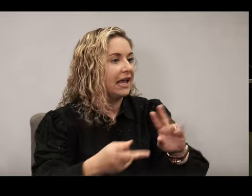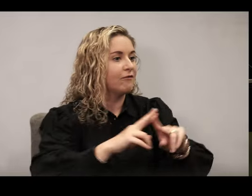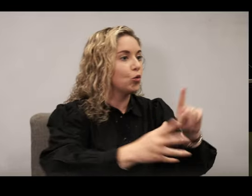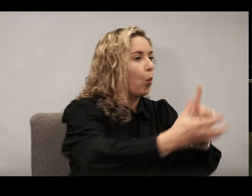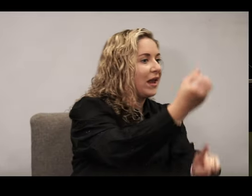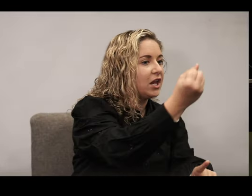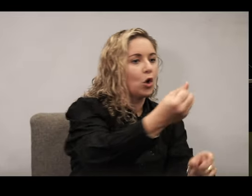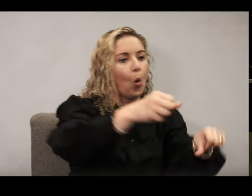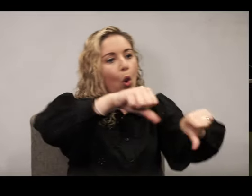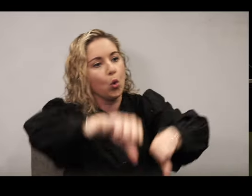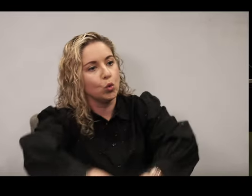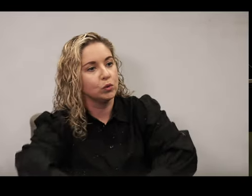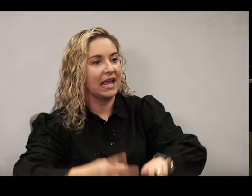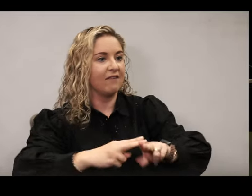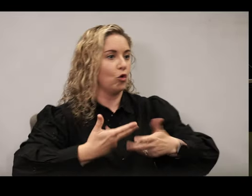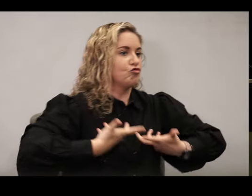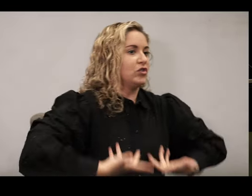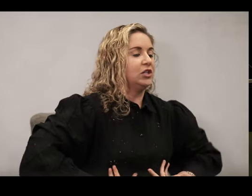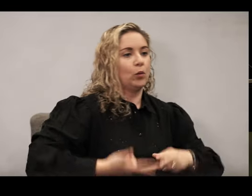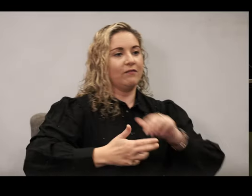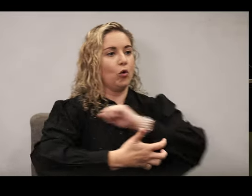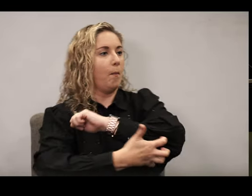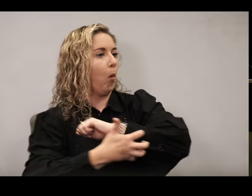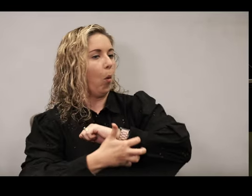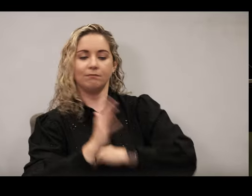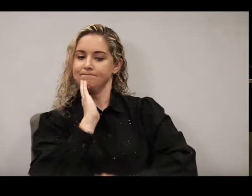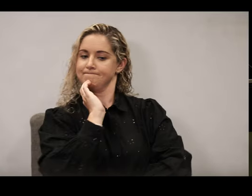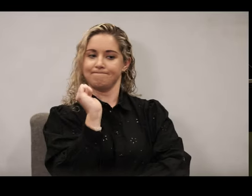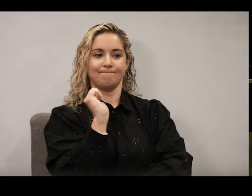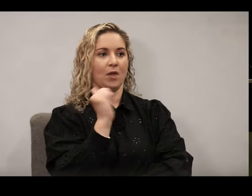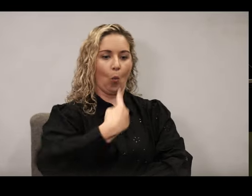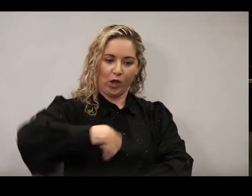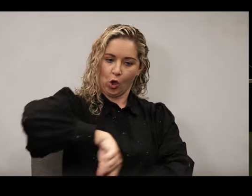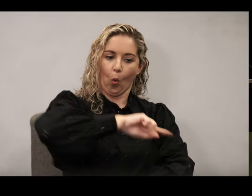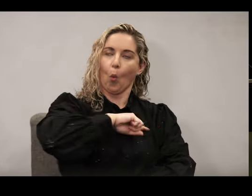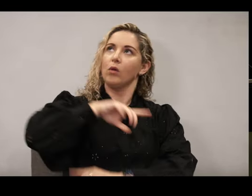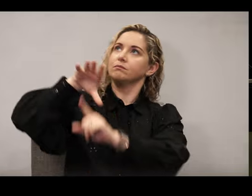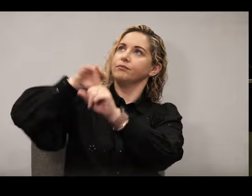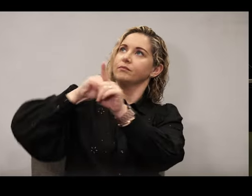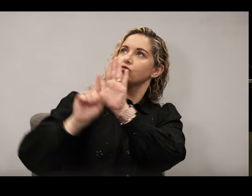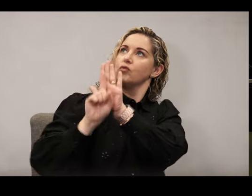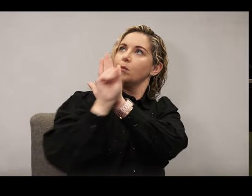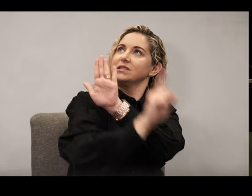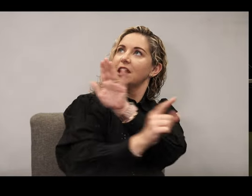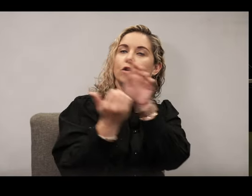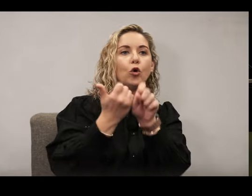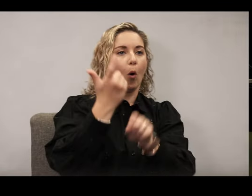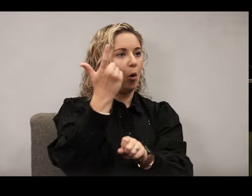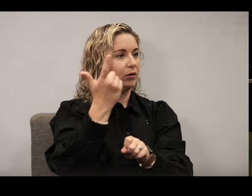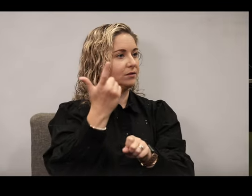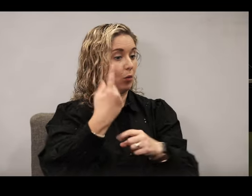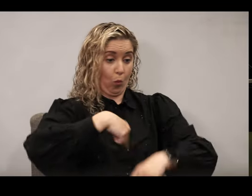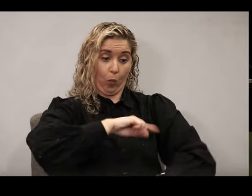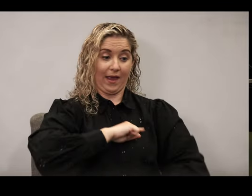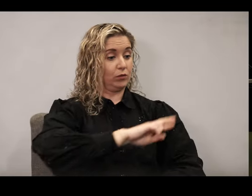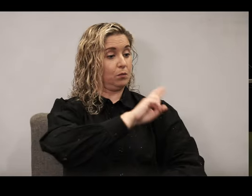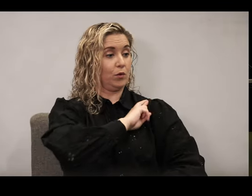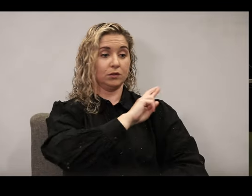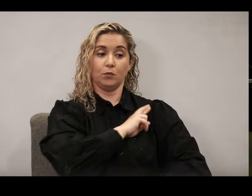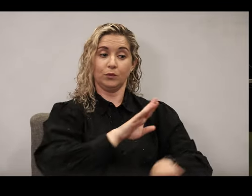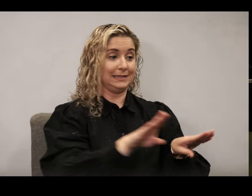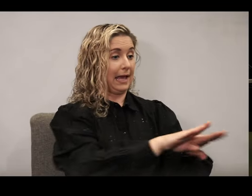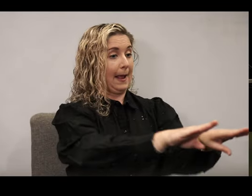earn $1 squillion or a pittance, you are image bearers of God. The stamp of God is upon you, and so we are all